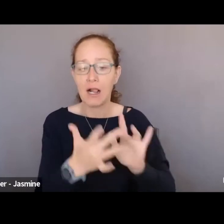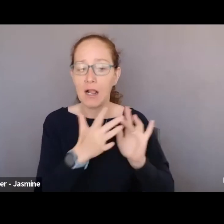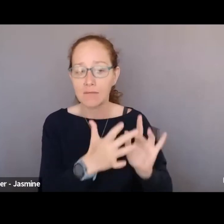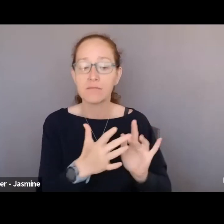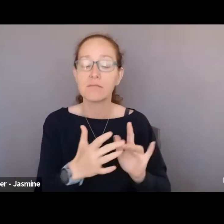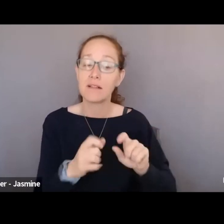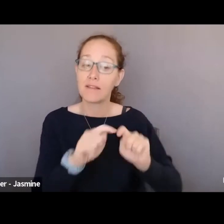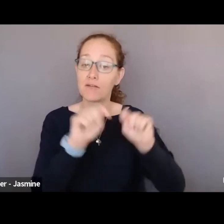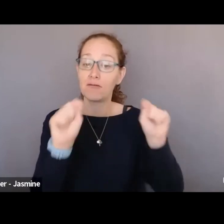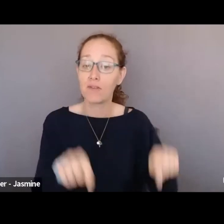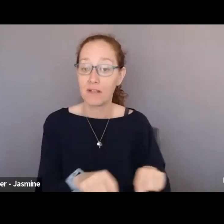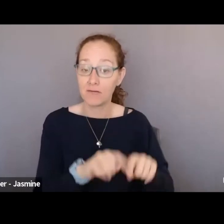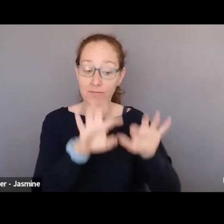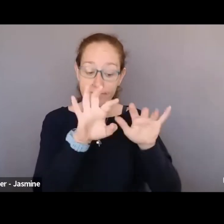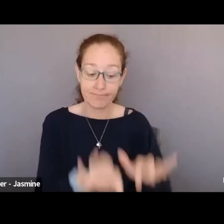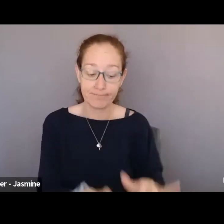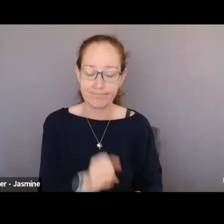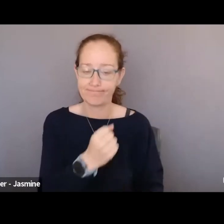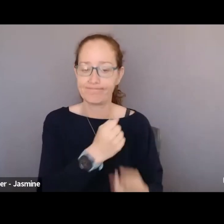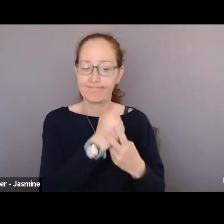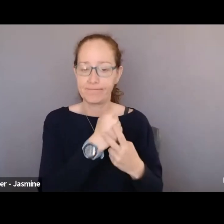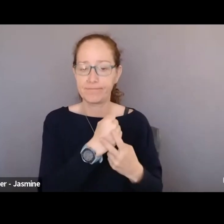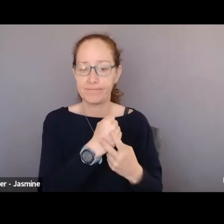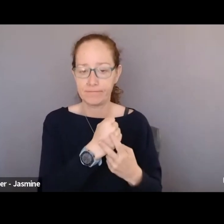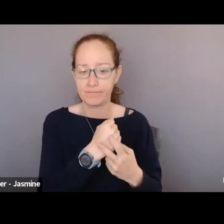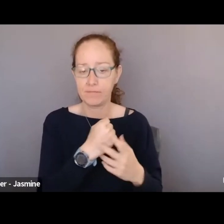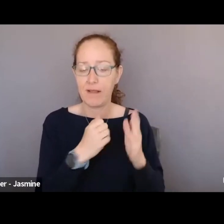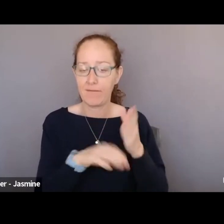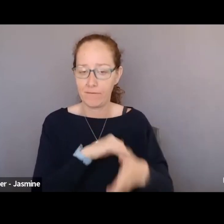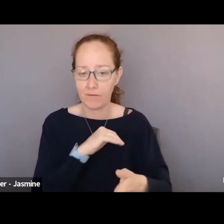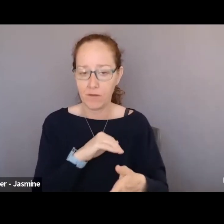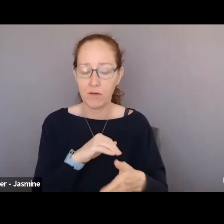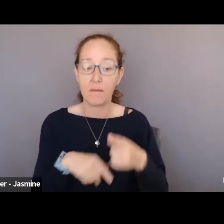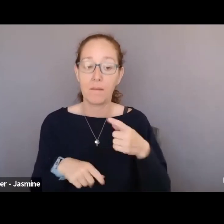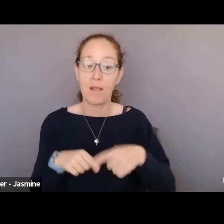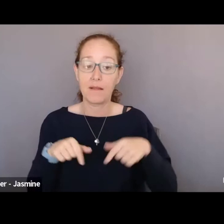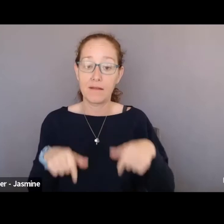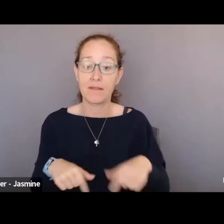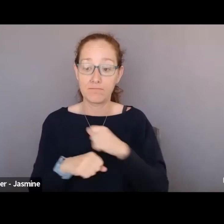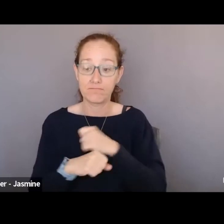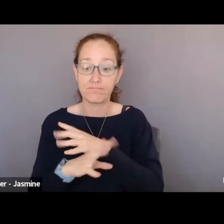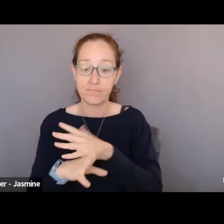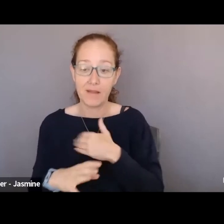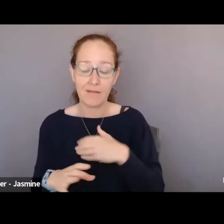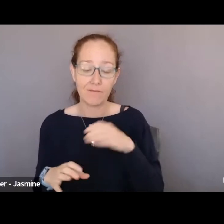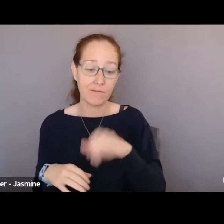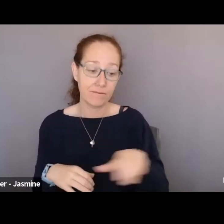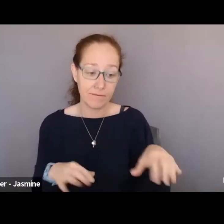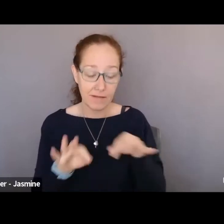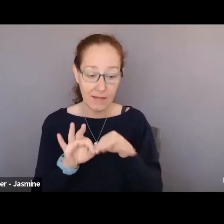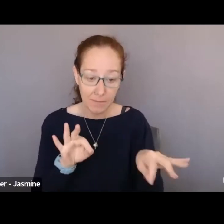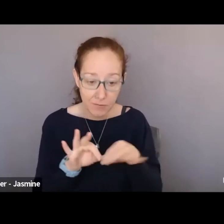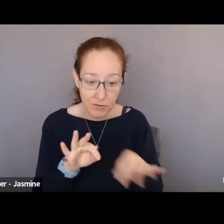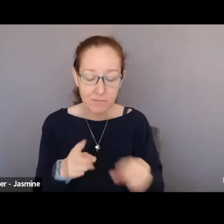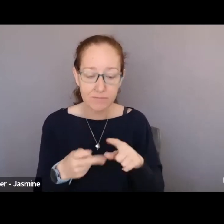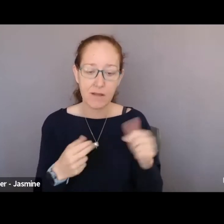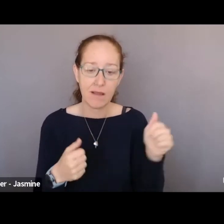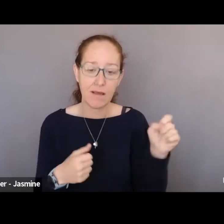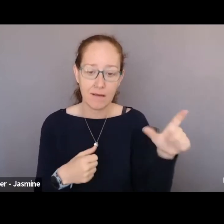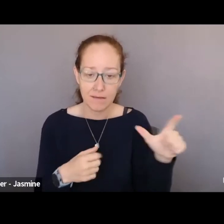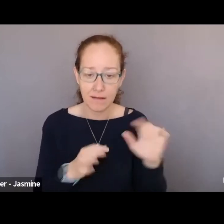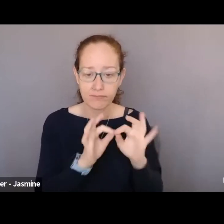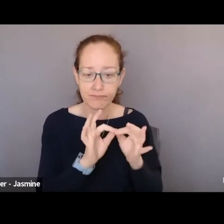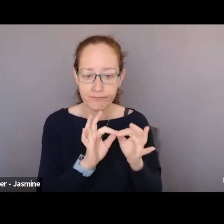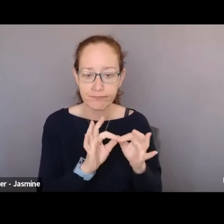does include closed captioning and live ASL interpretation. To activate captions, you can click the